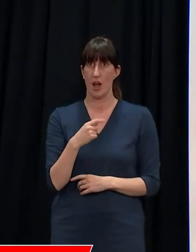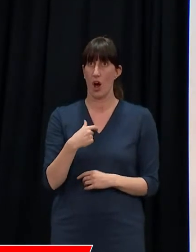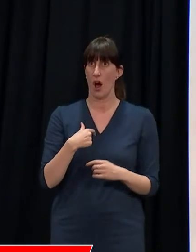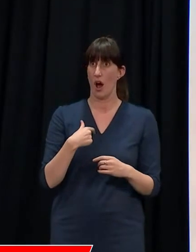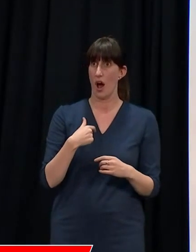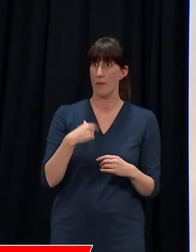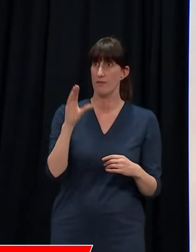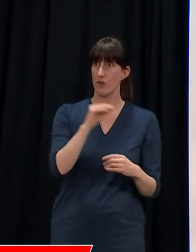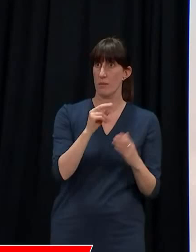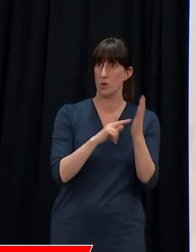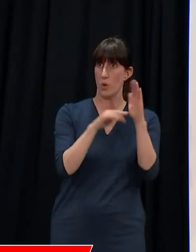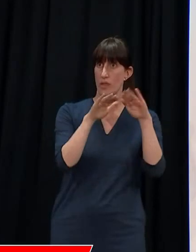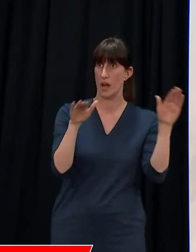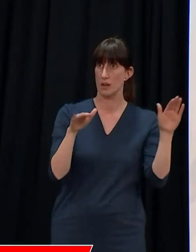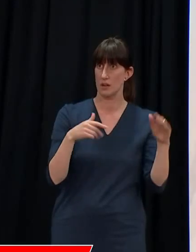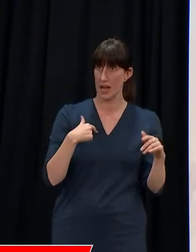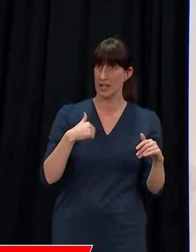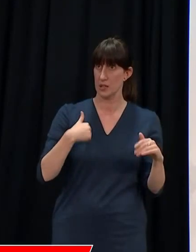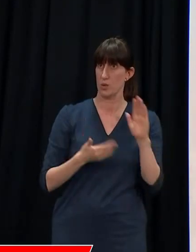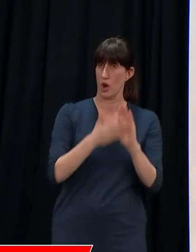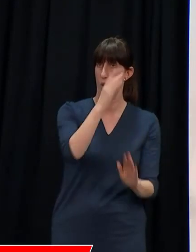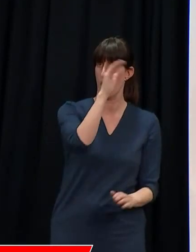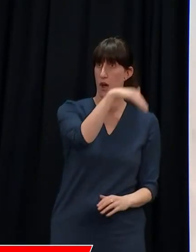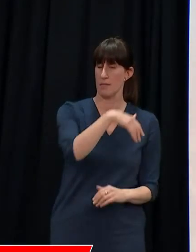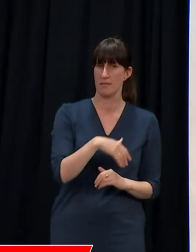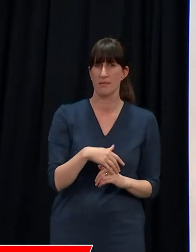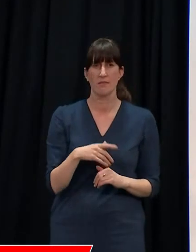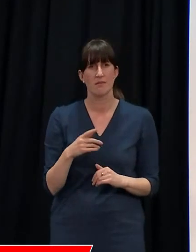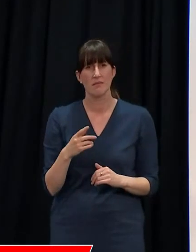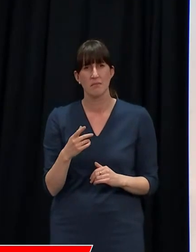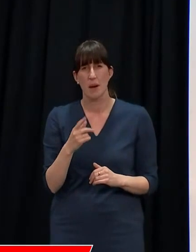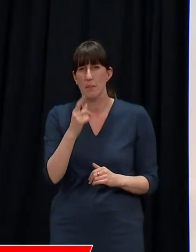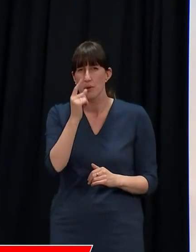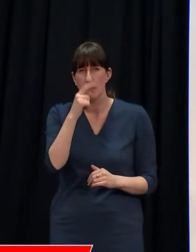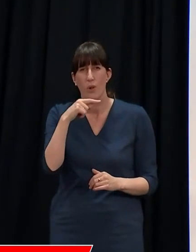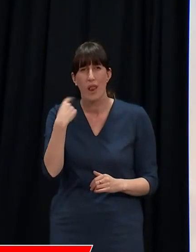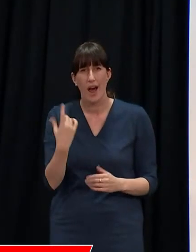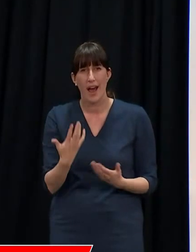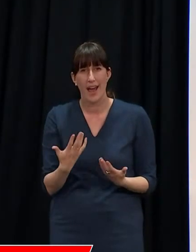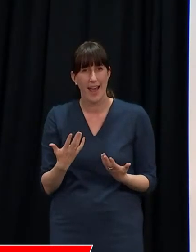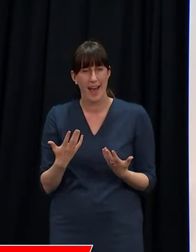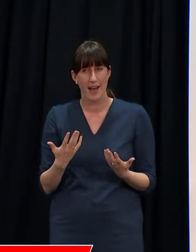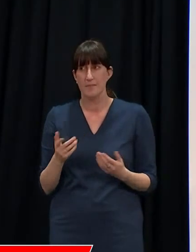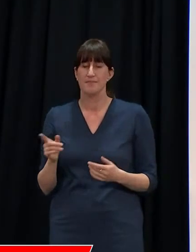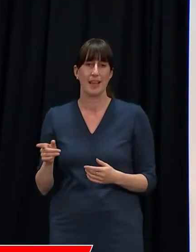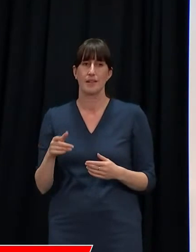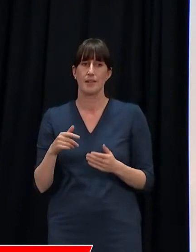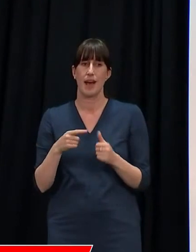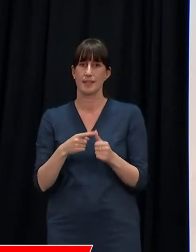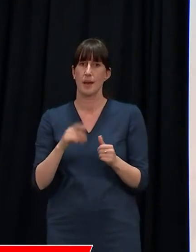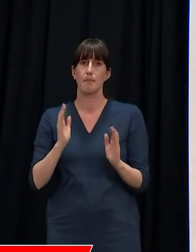People would need to be able to verify that they are from Northland travelling through.